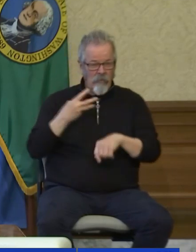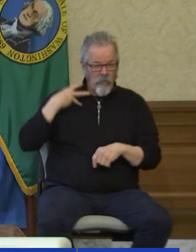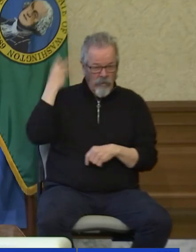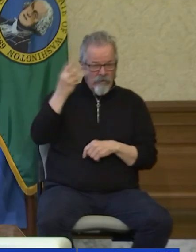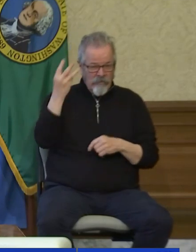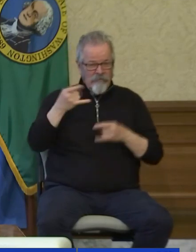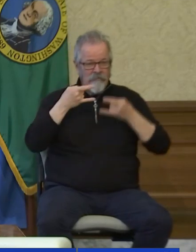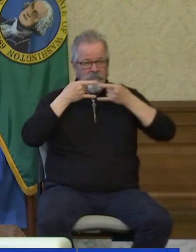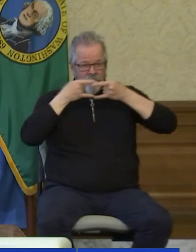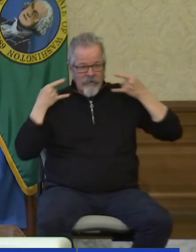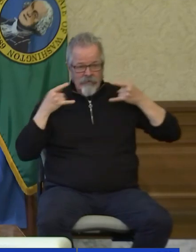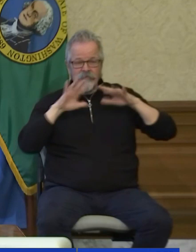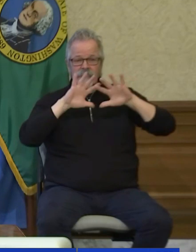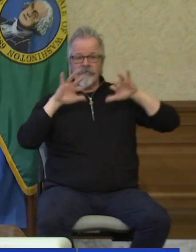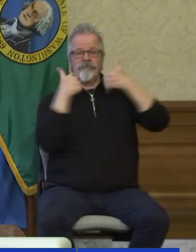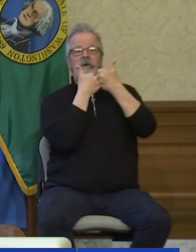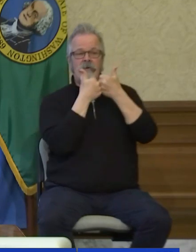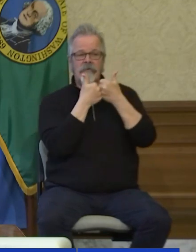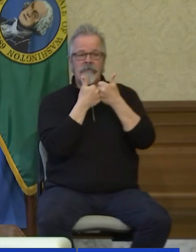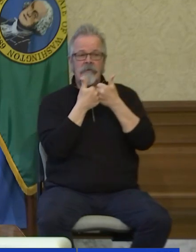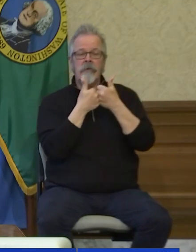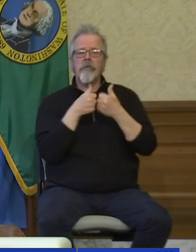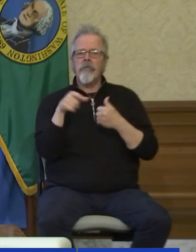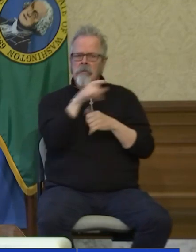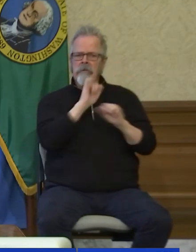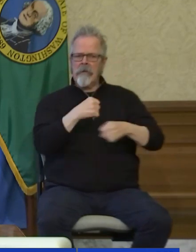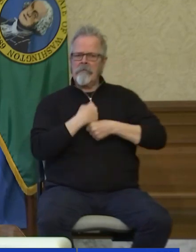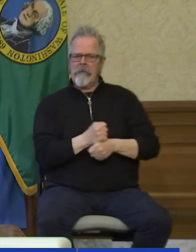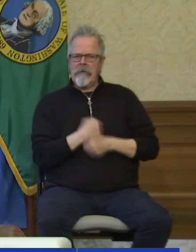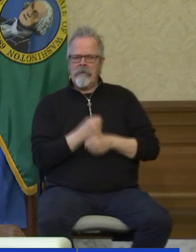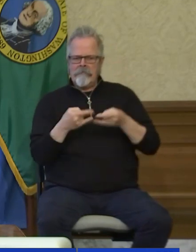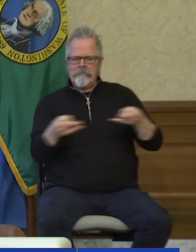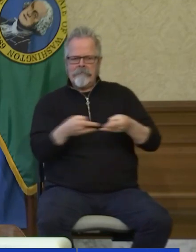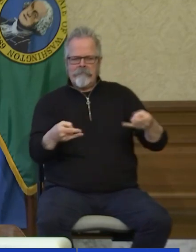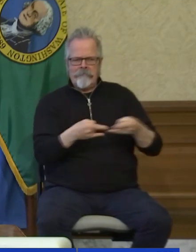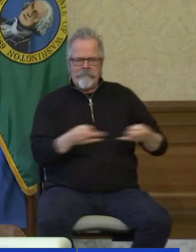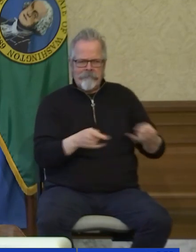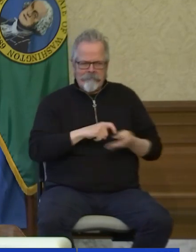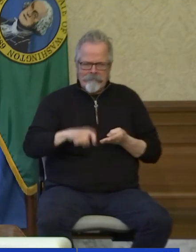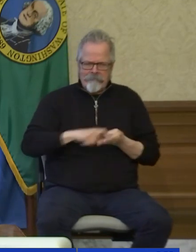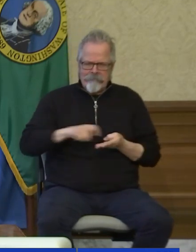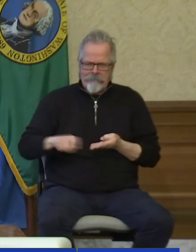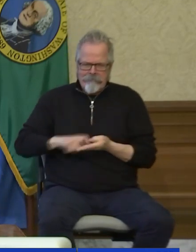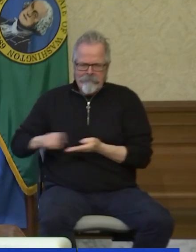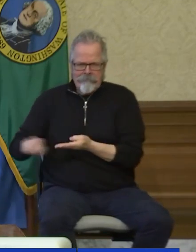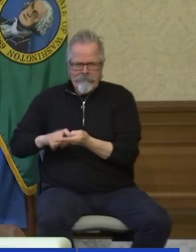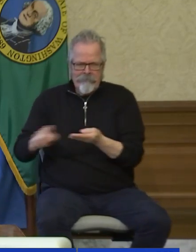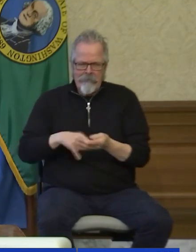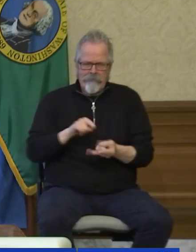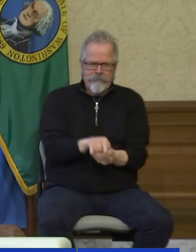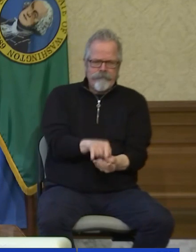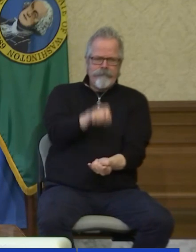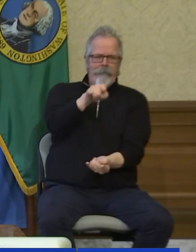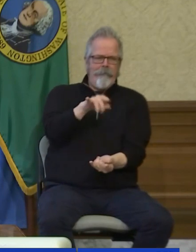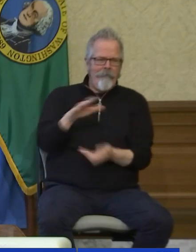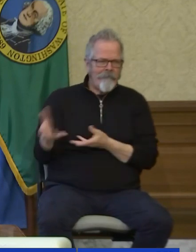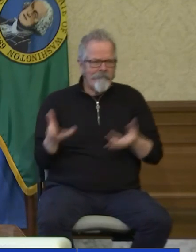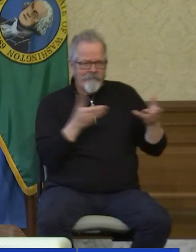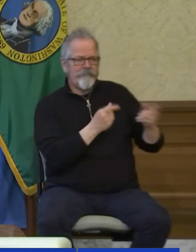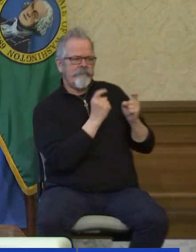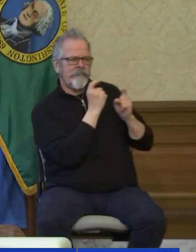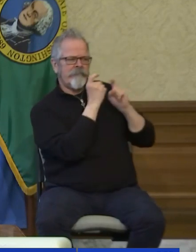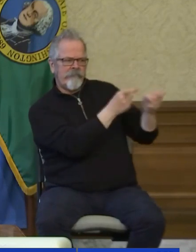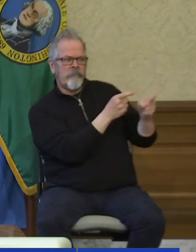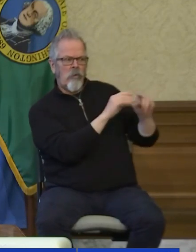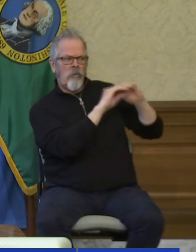www.wamaskchallenge.org, and the Lieutenant Governor's office will connect you with the organization closest to you. And if you're one of those